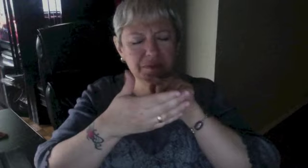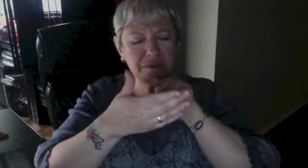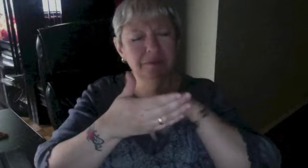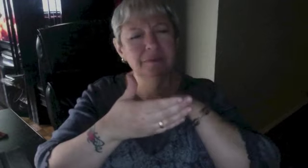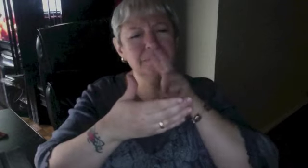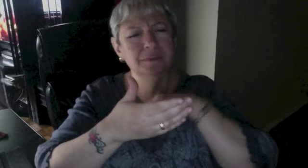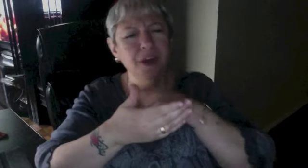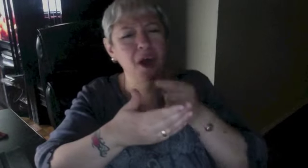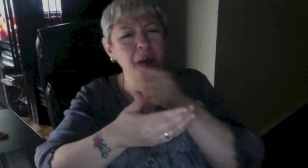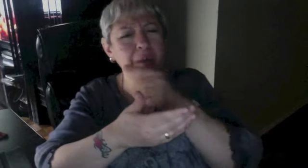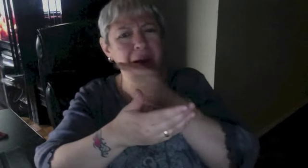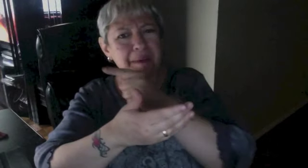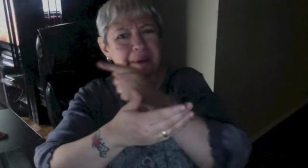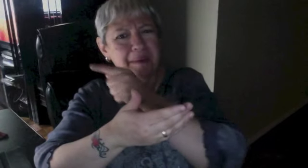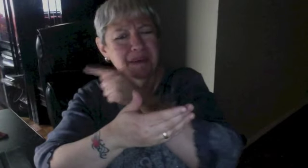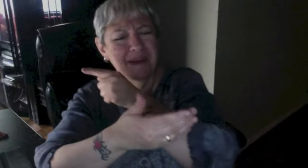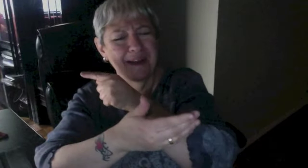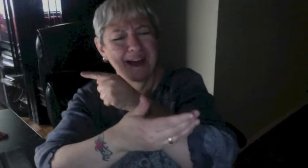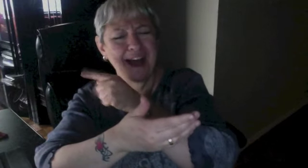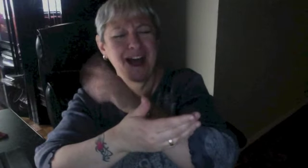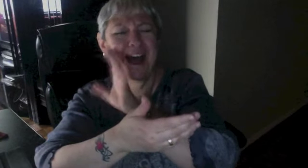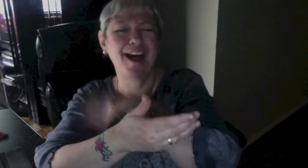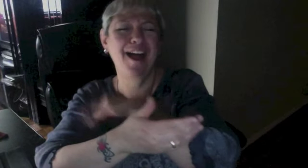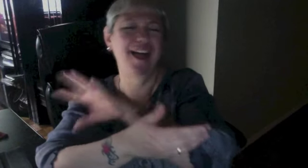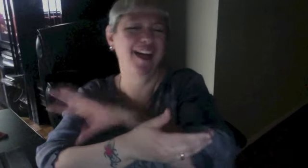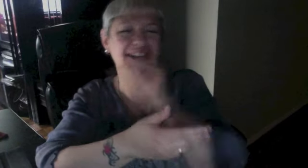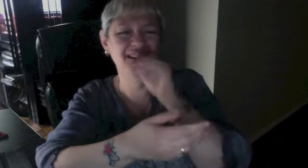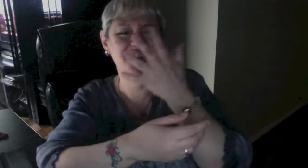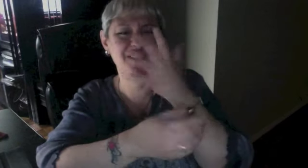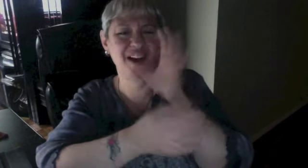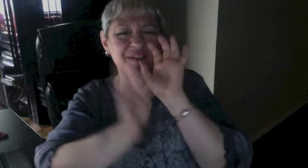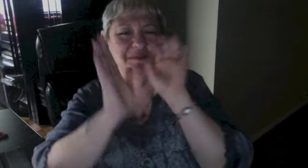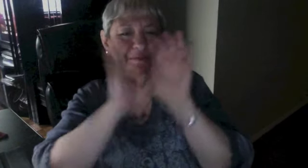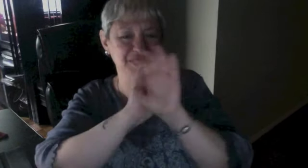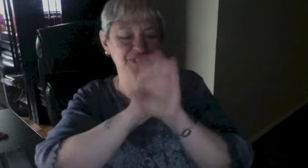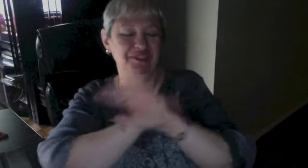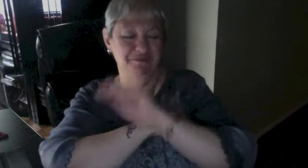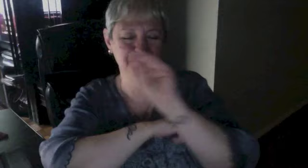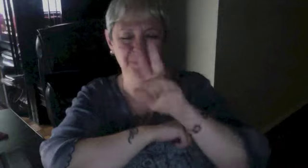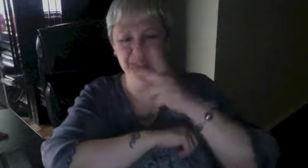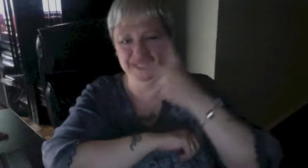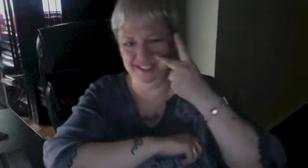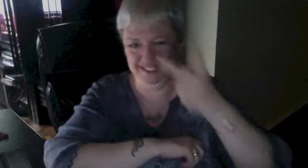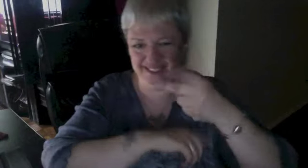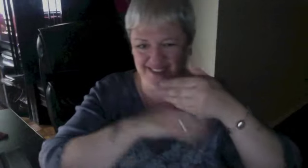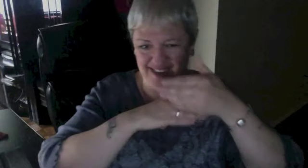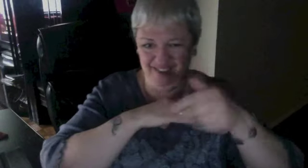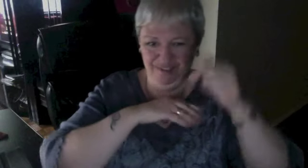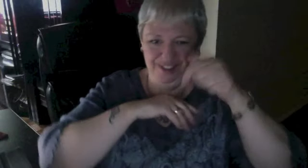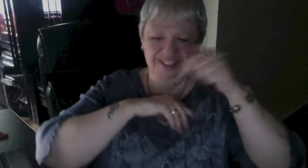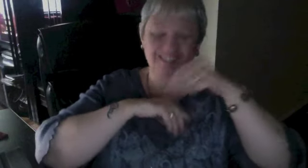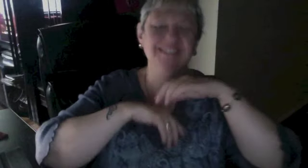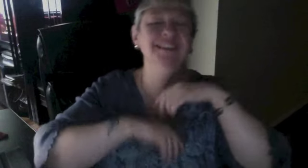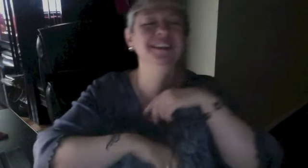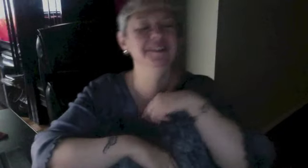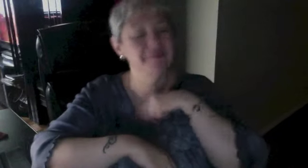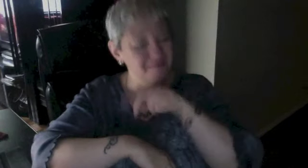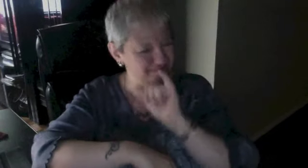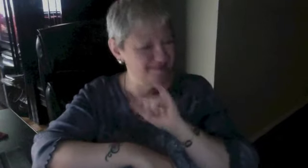crown against Martin Murray. World Championship Boxing, Martinez versus Murray, live Saturday, April 27th at 8:30 p.m. Eastern and Pacific, only